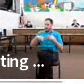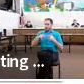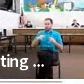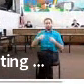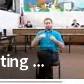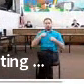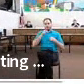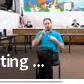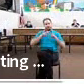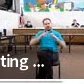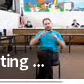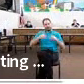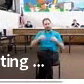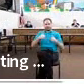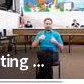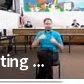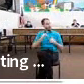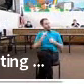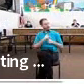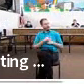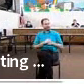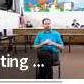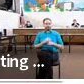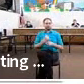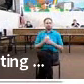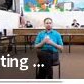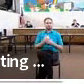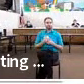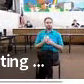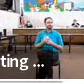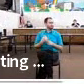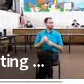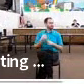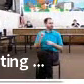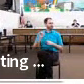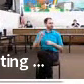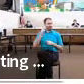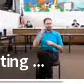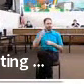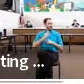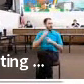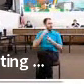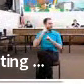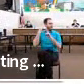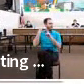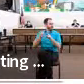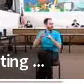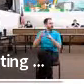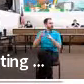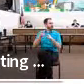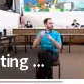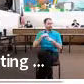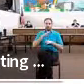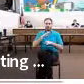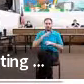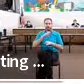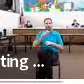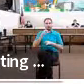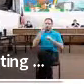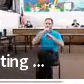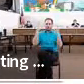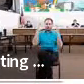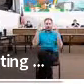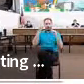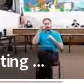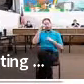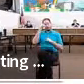but. Okay. So as you can see, there's a vision here that has been incredibly well thought out,